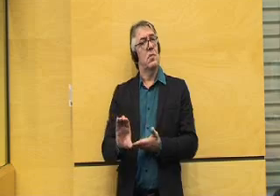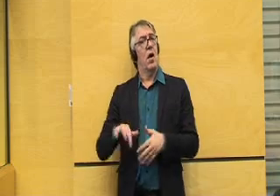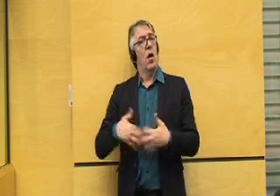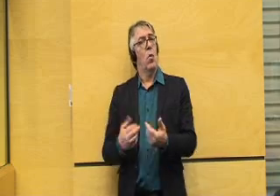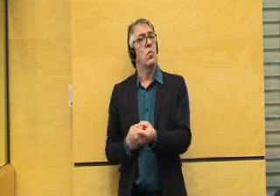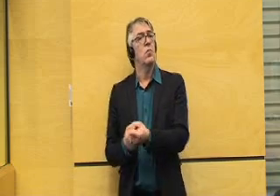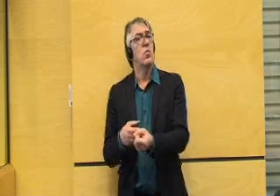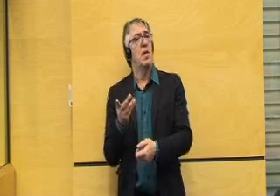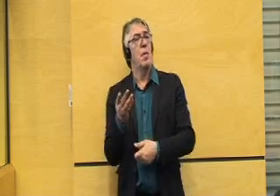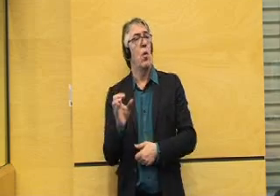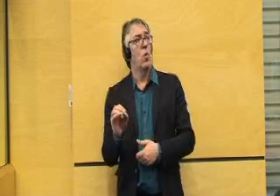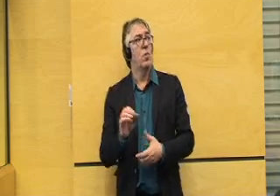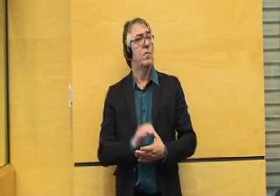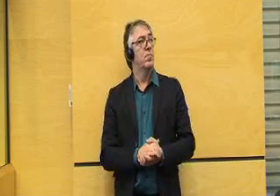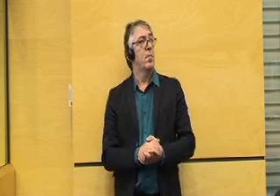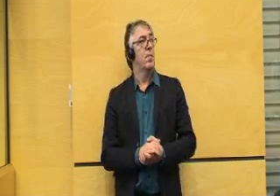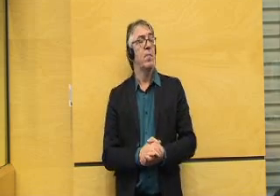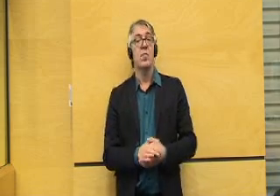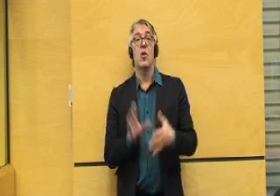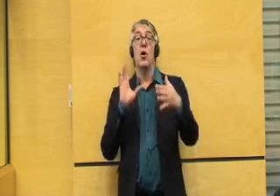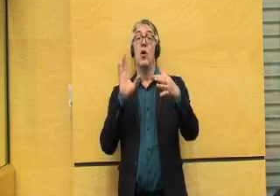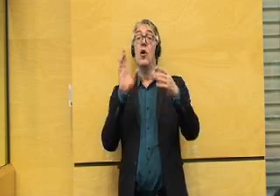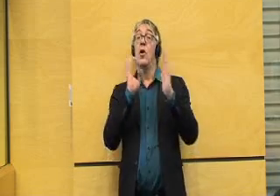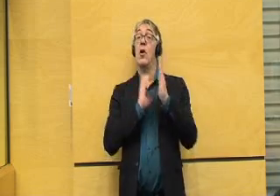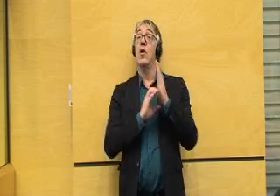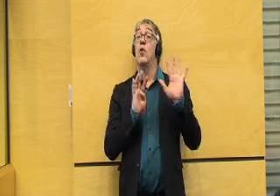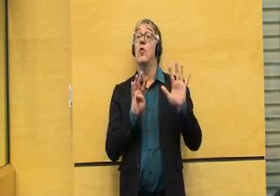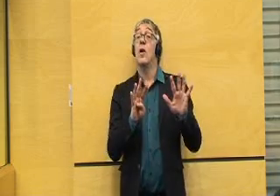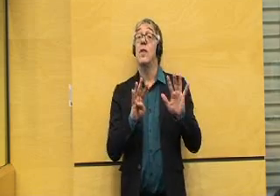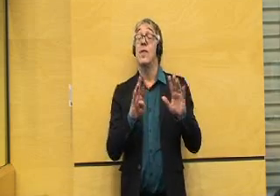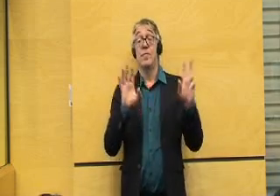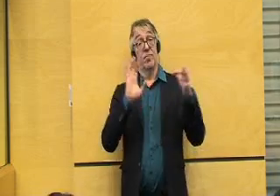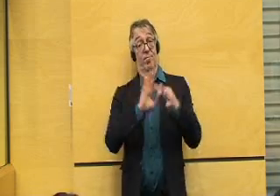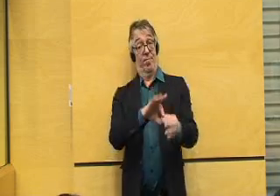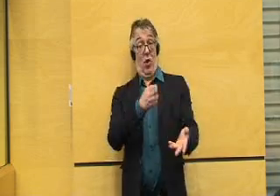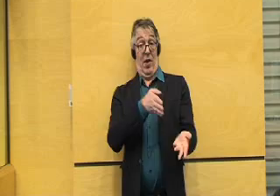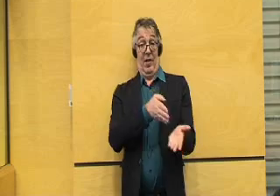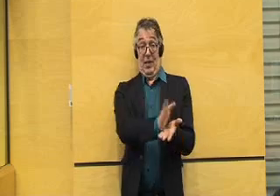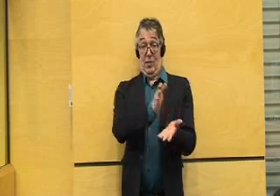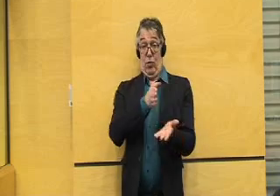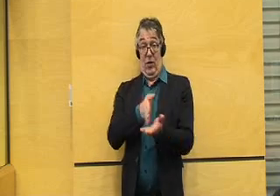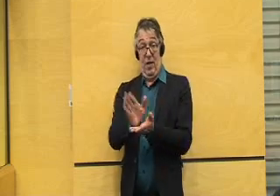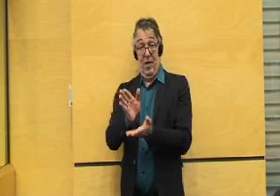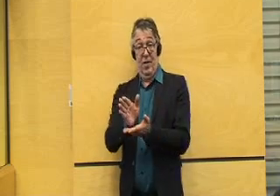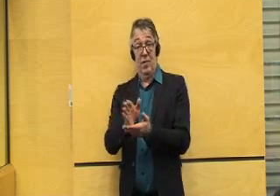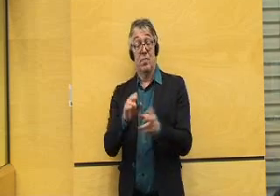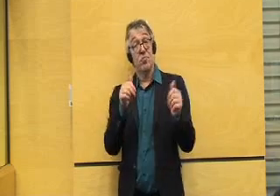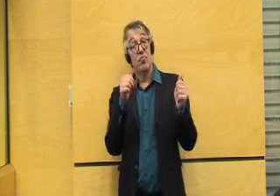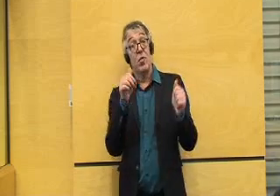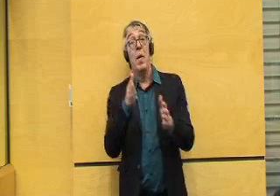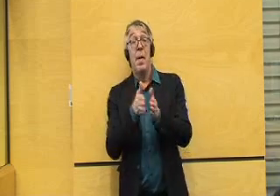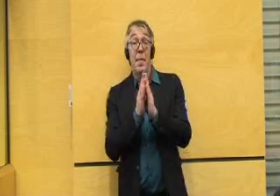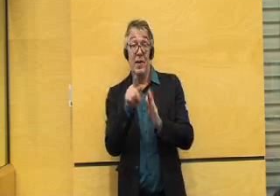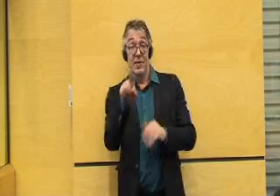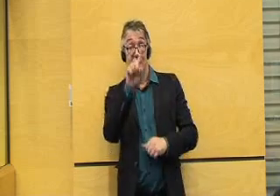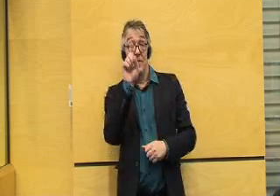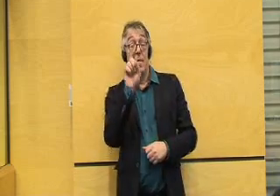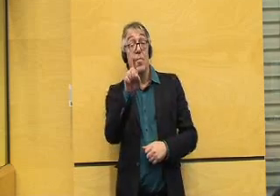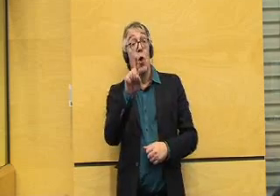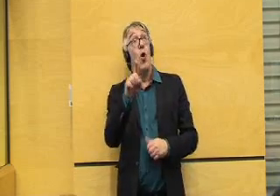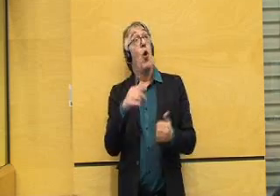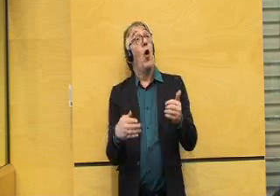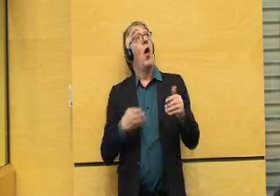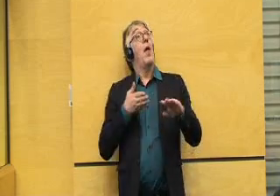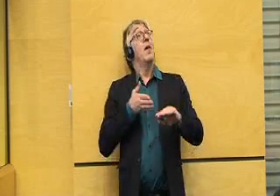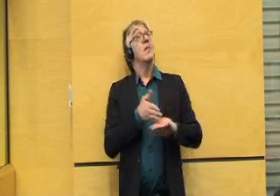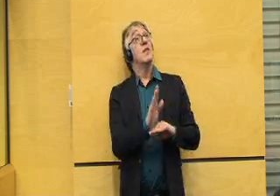us with the relevant information about the procedure and conditions to apply for assistive technologies and devices tailored